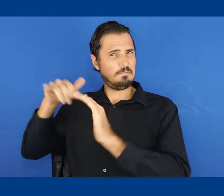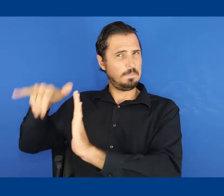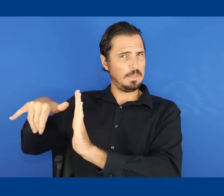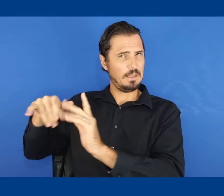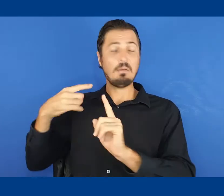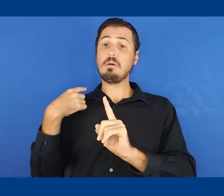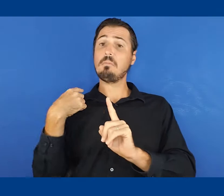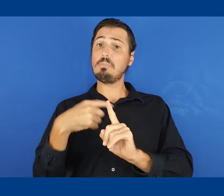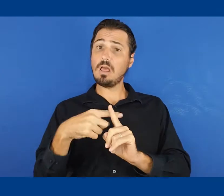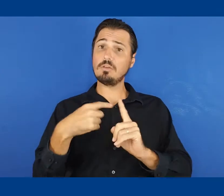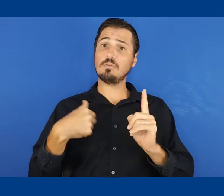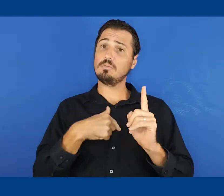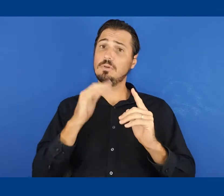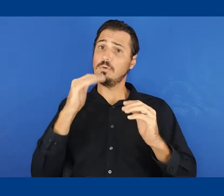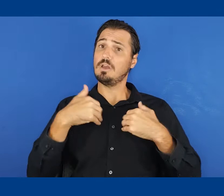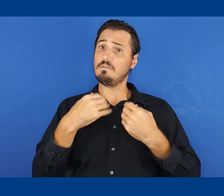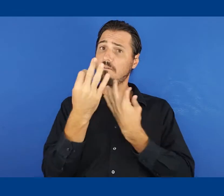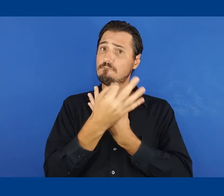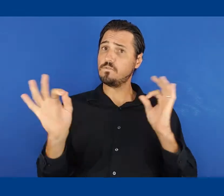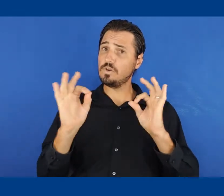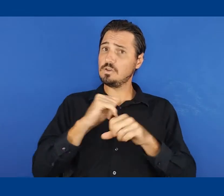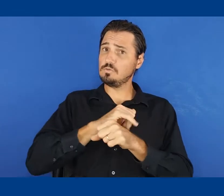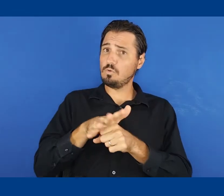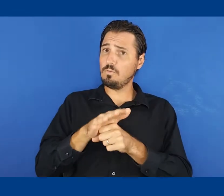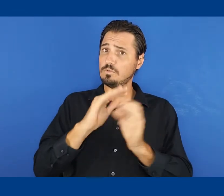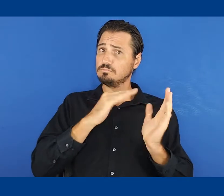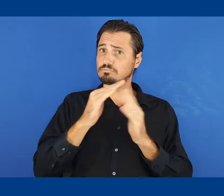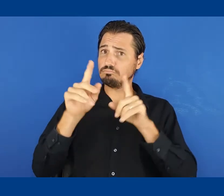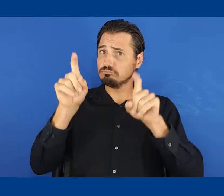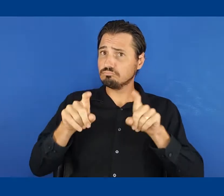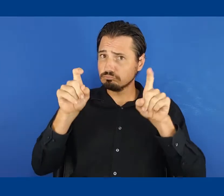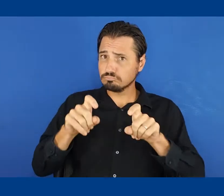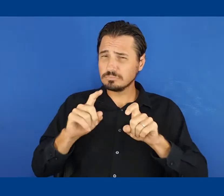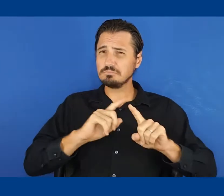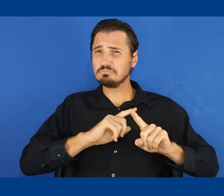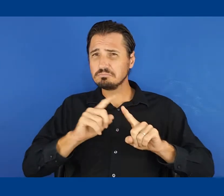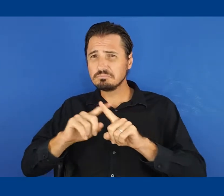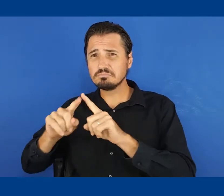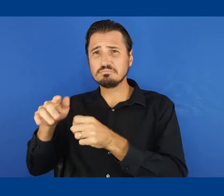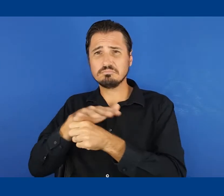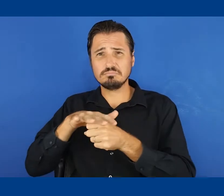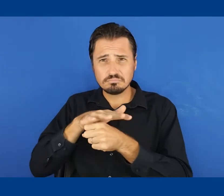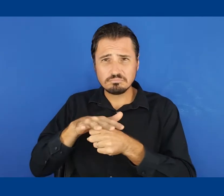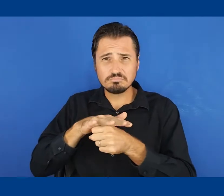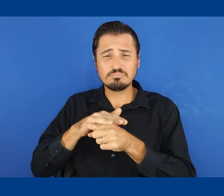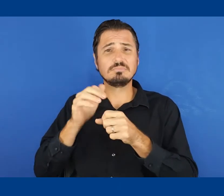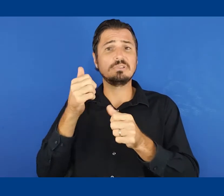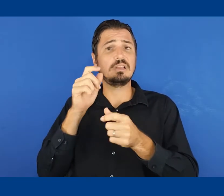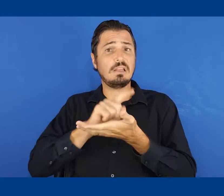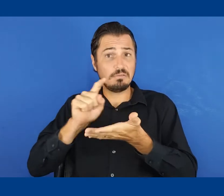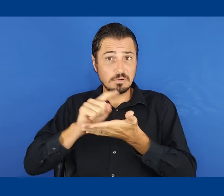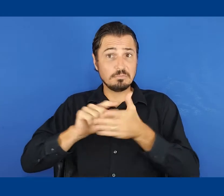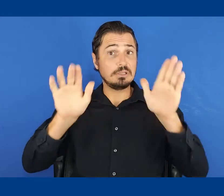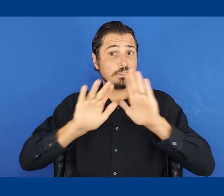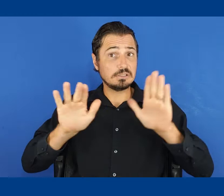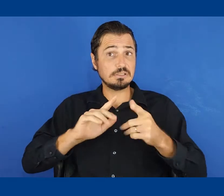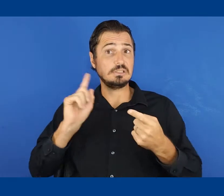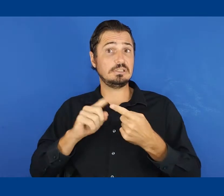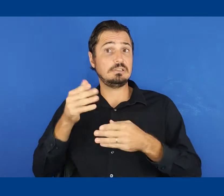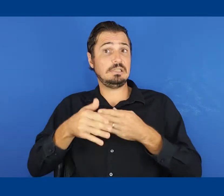State Department of Health, is providing free COVID-19 community testing at rotating sites every Sunday through the end of the